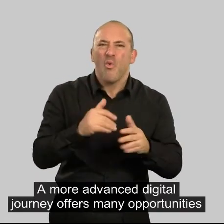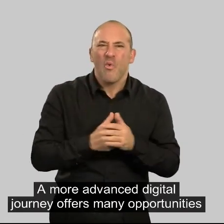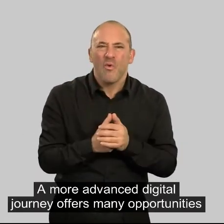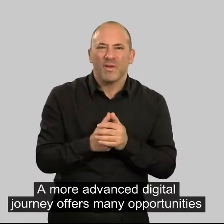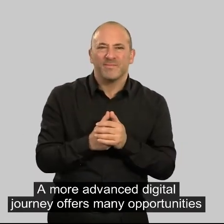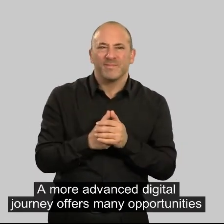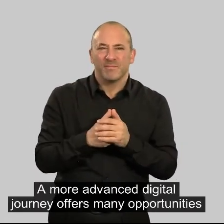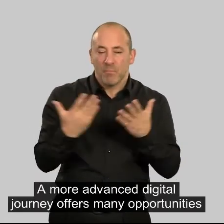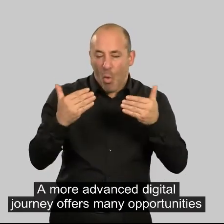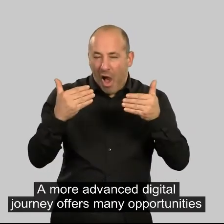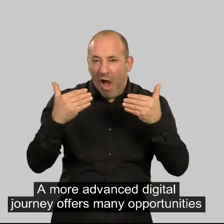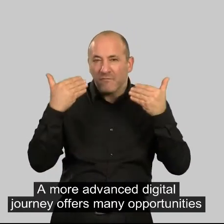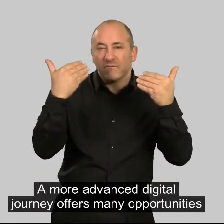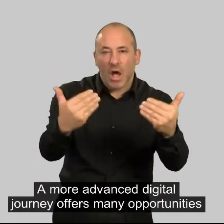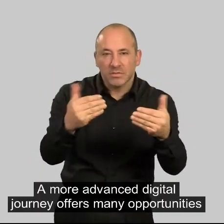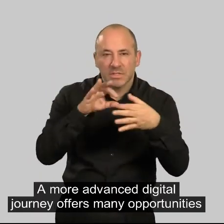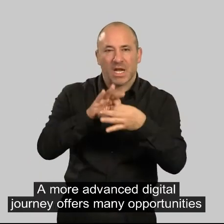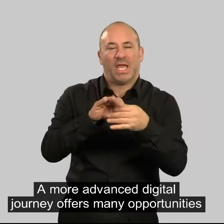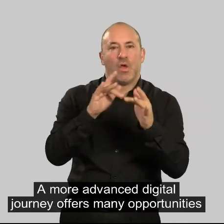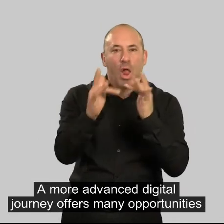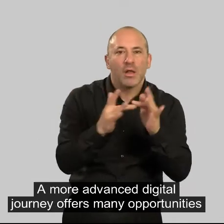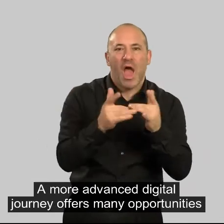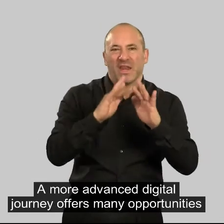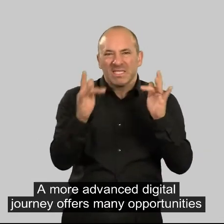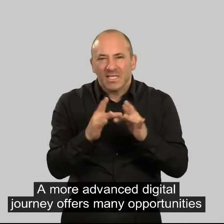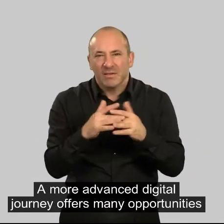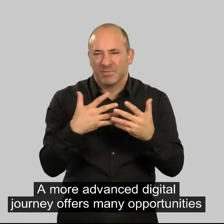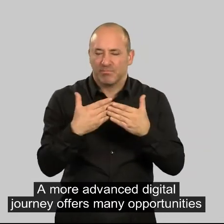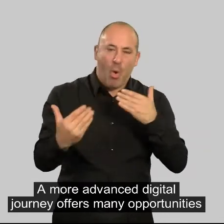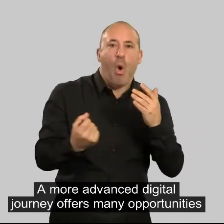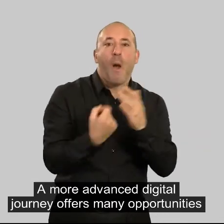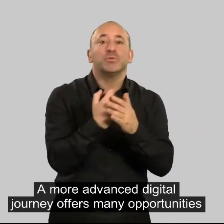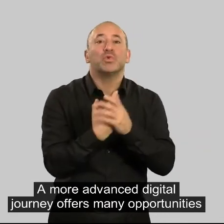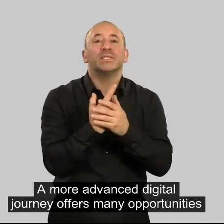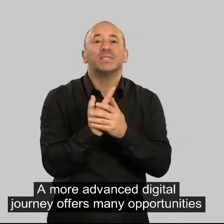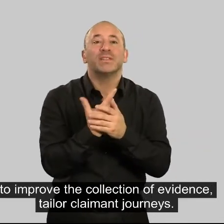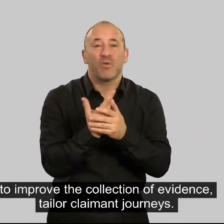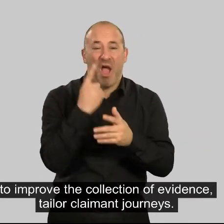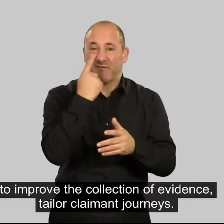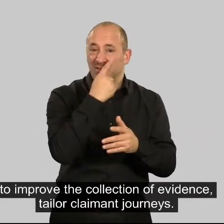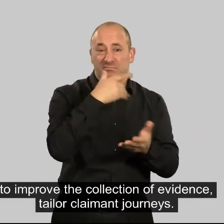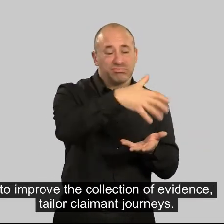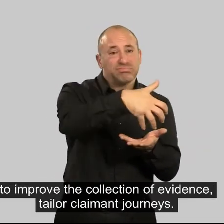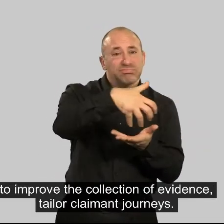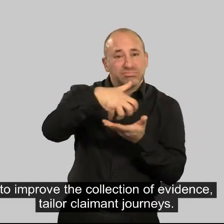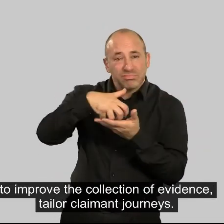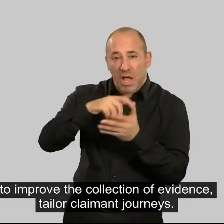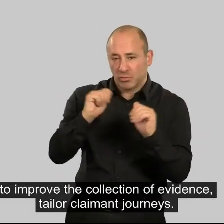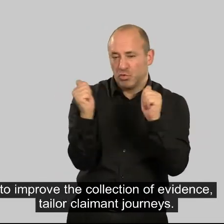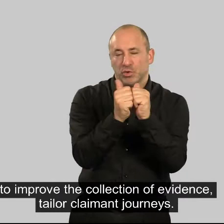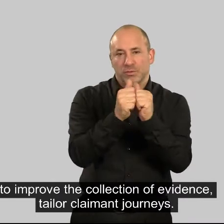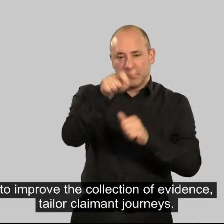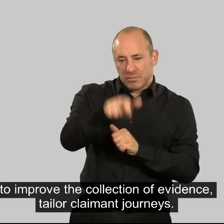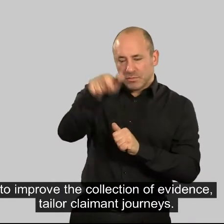A more advanced digital journey offers many opportunities to improve the collection of evidence, tailor claimant